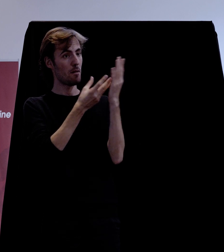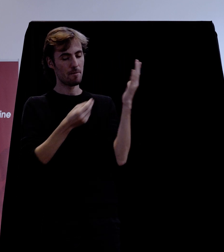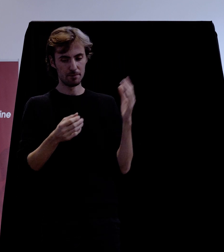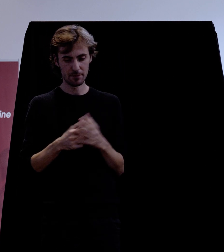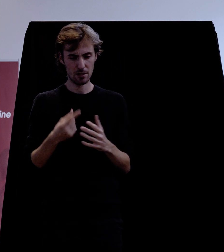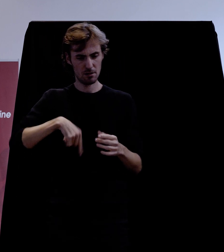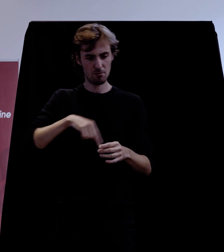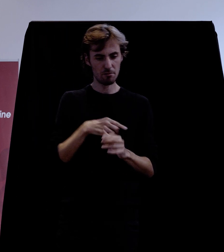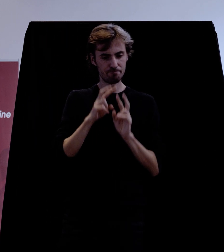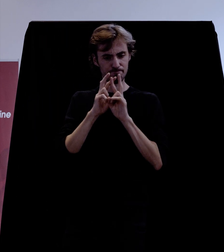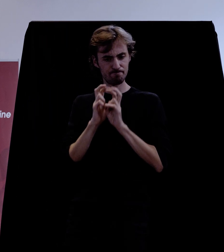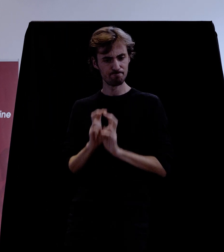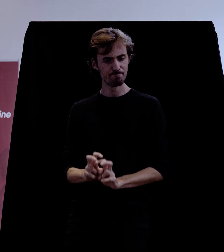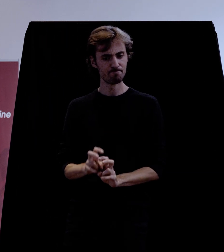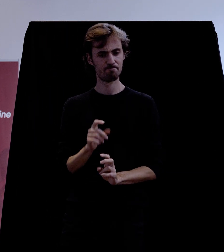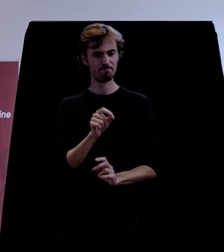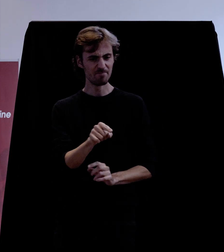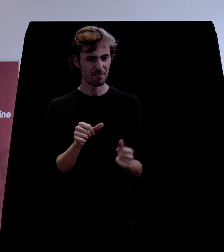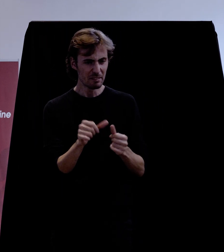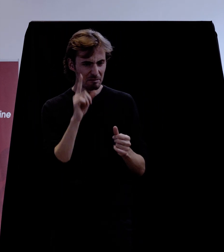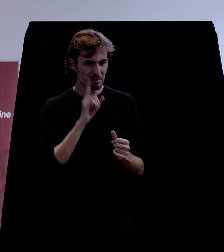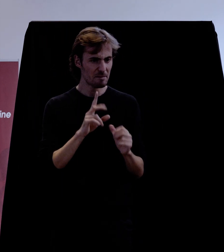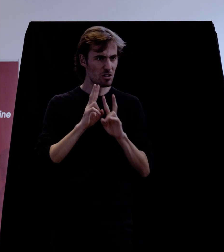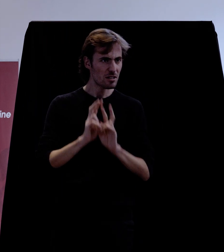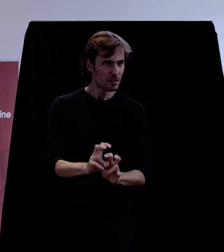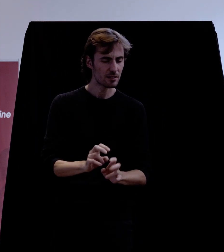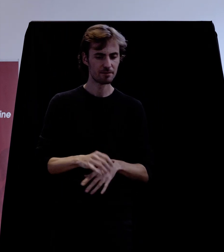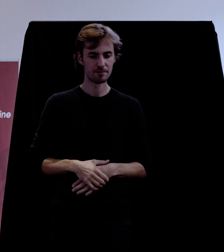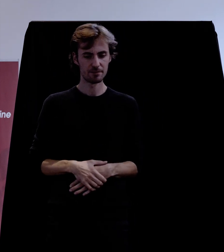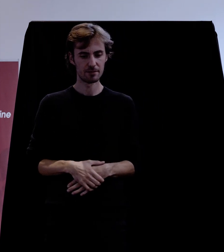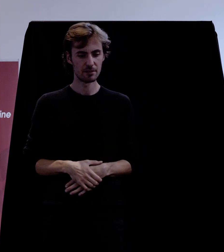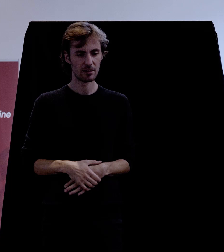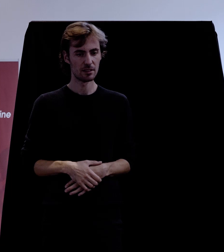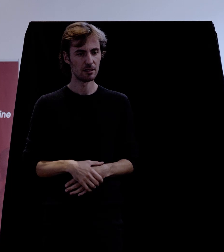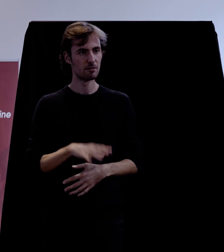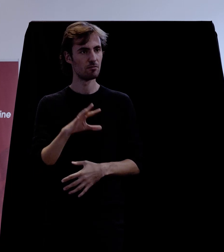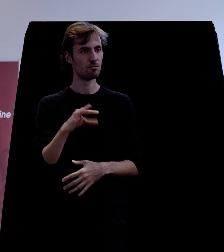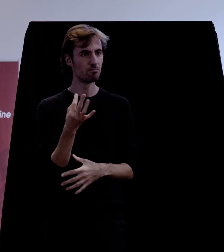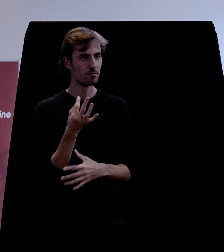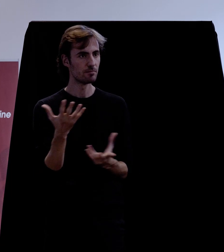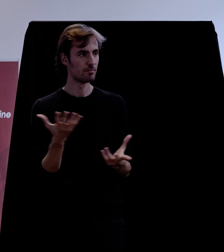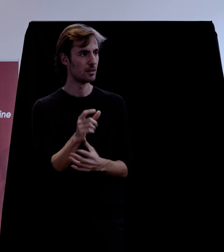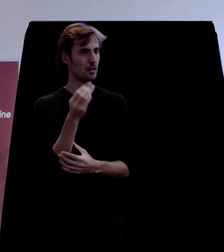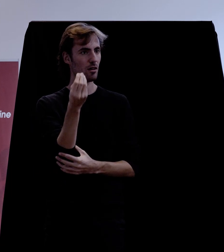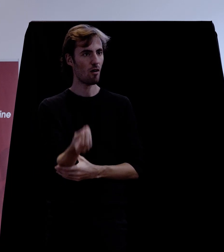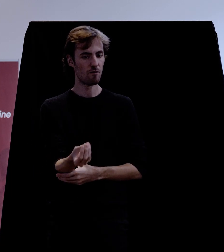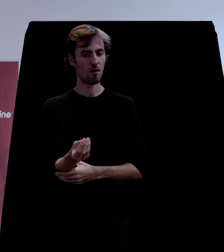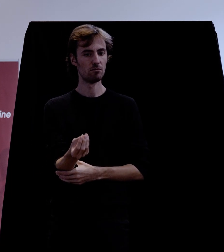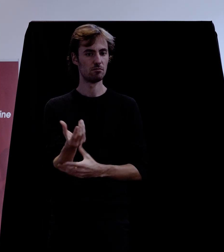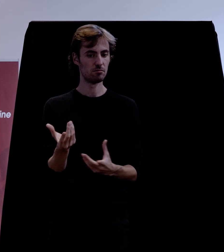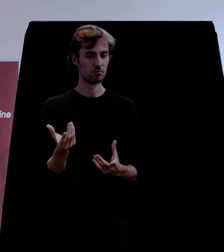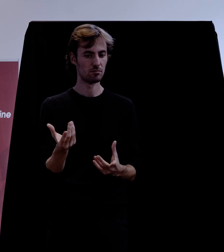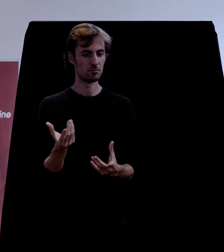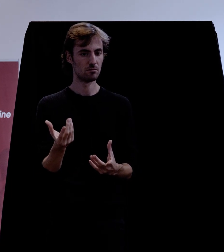had a DVD of it, which he could put into play to play the tape and do the movements. And he learned that when he was starting to